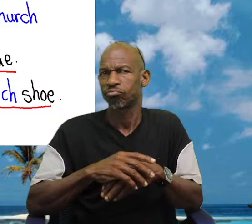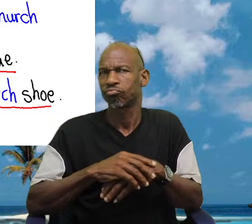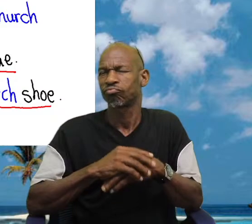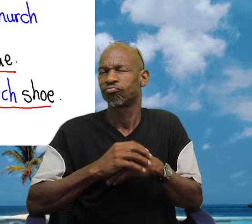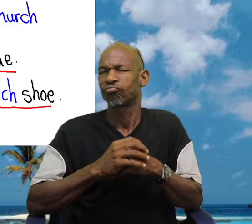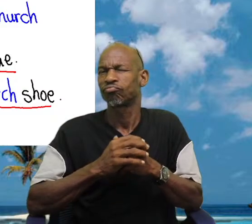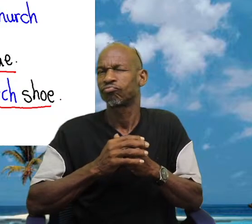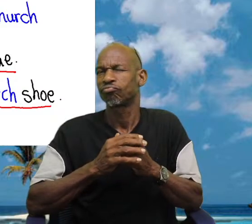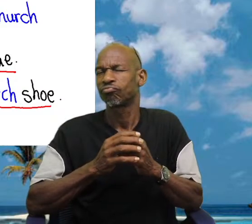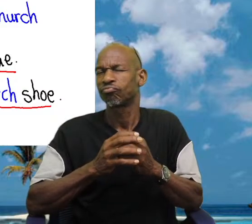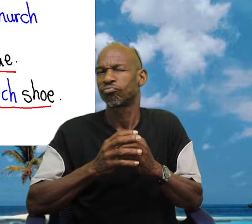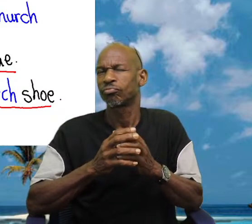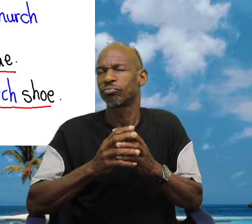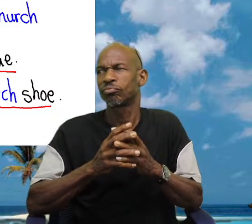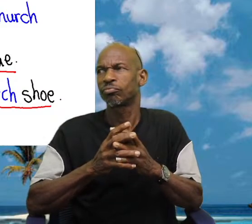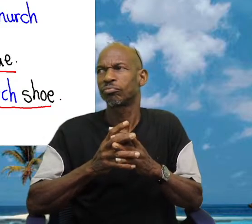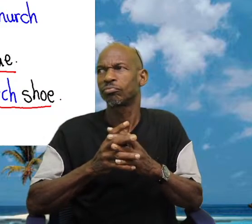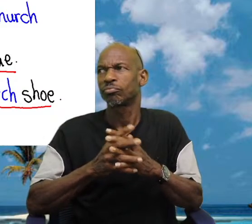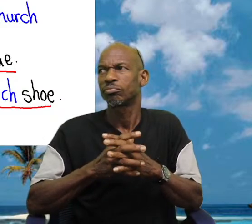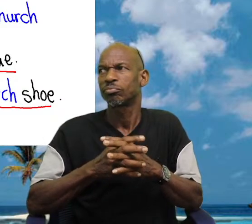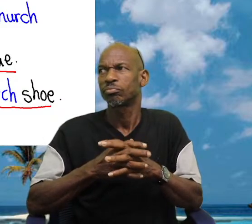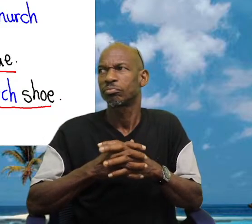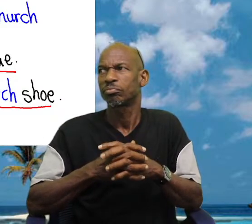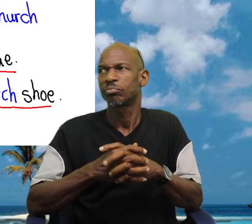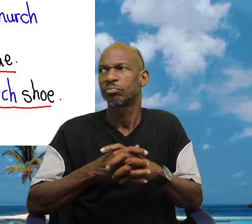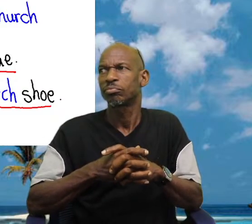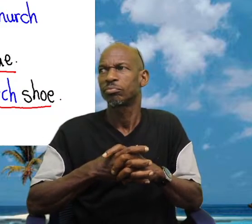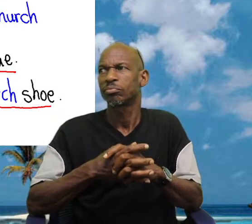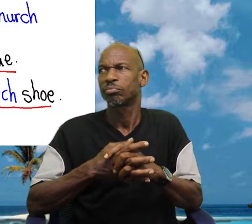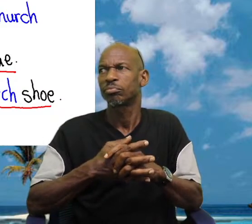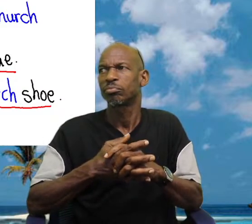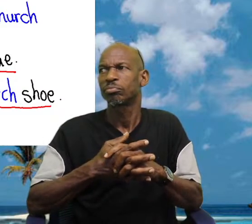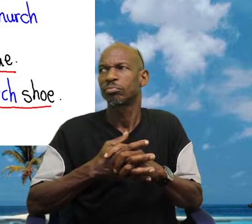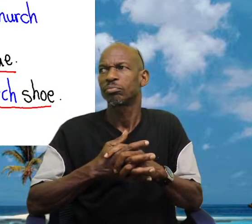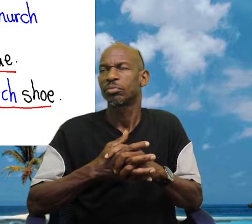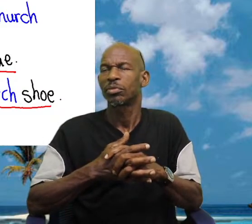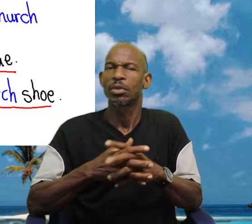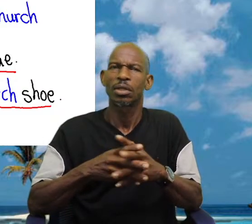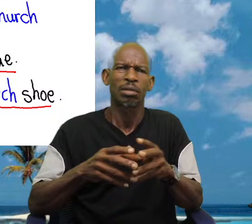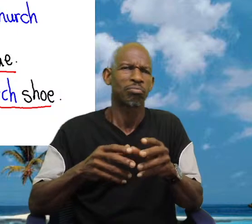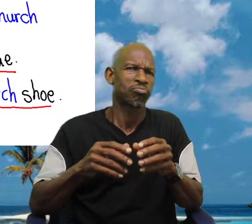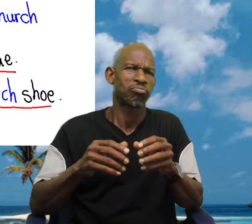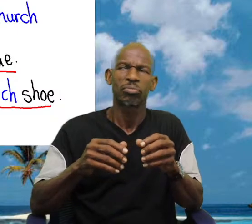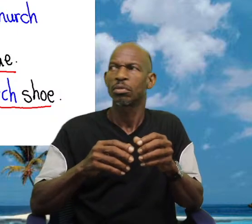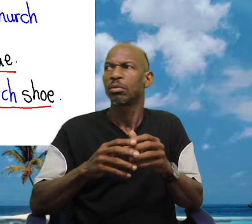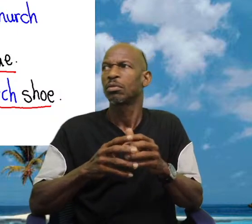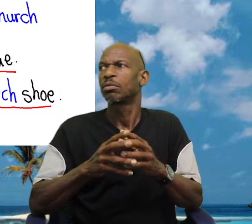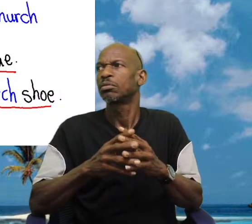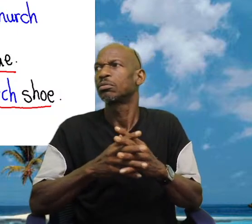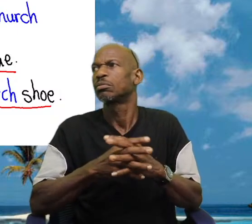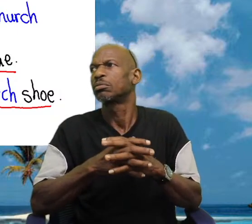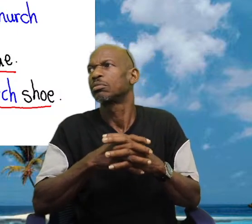shoe is a, I have to put a, the shoe is a